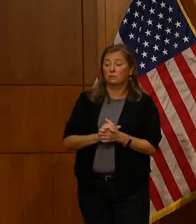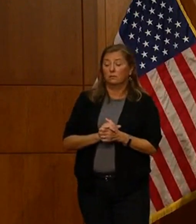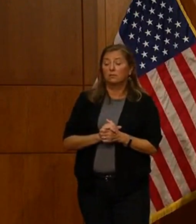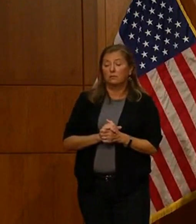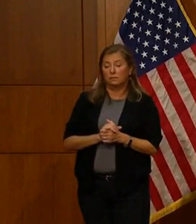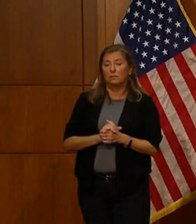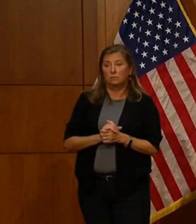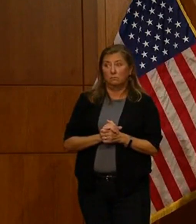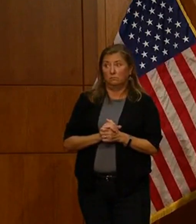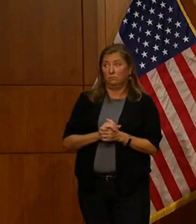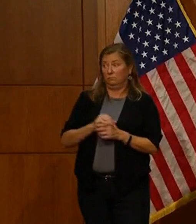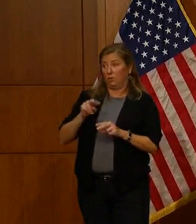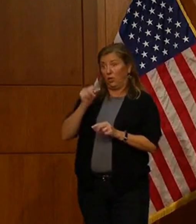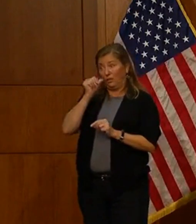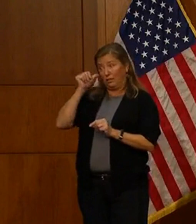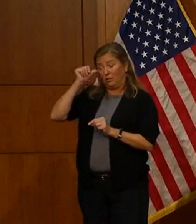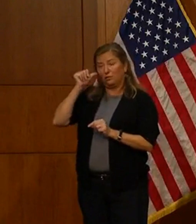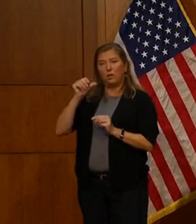yesterday, more than